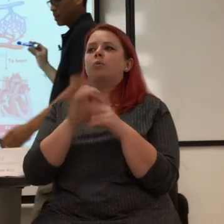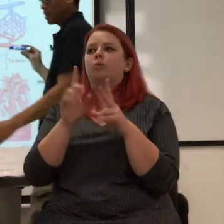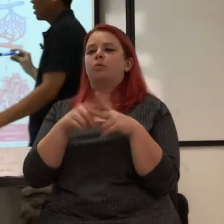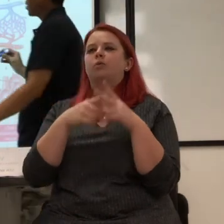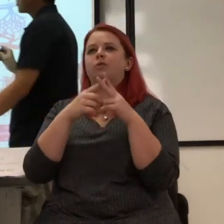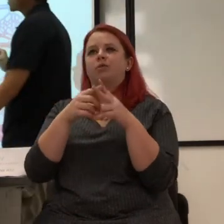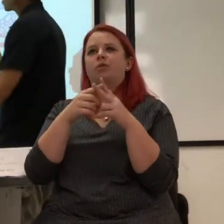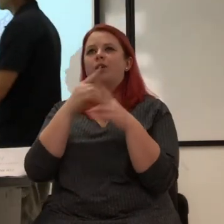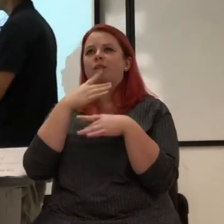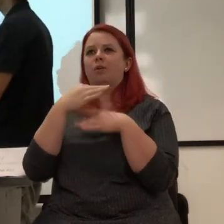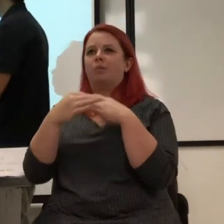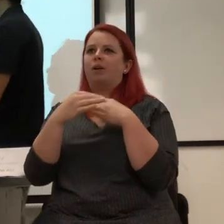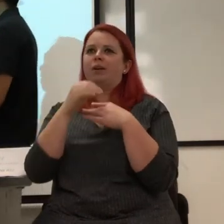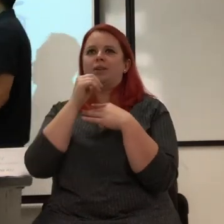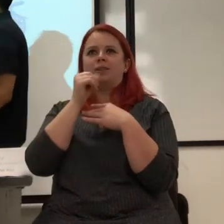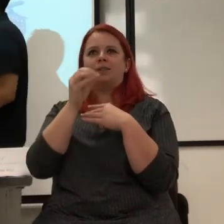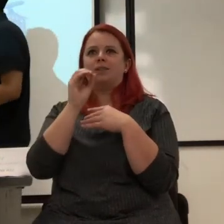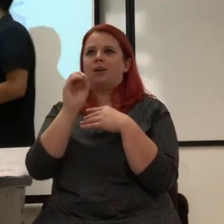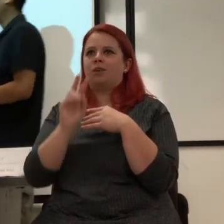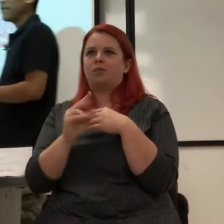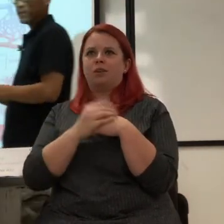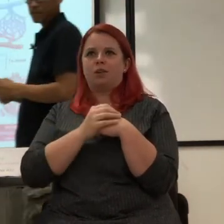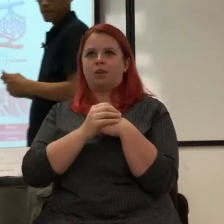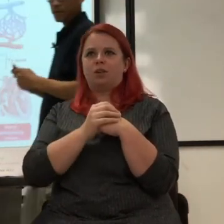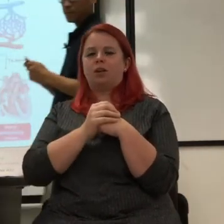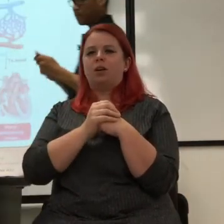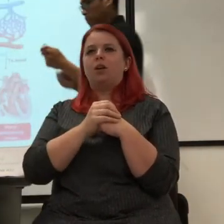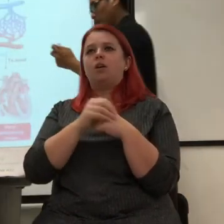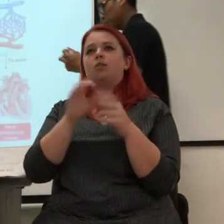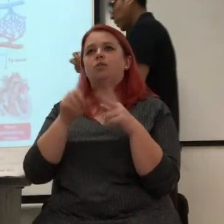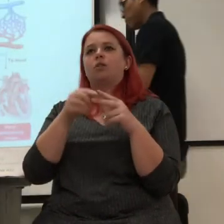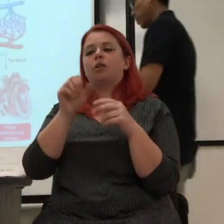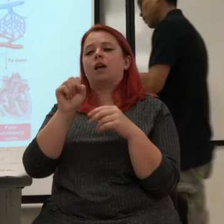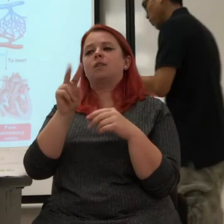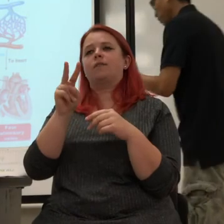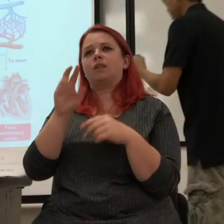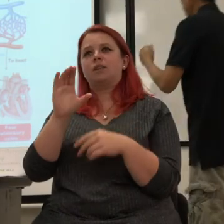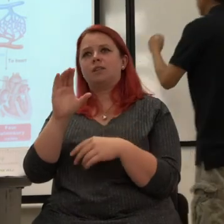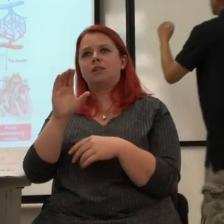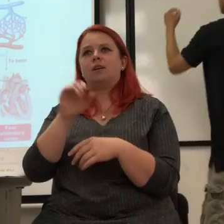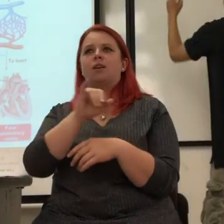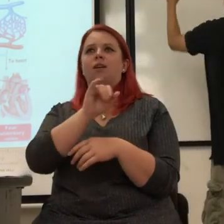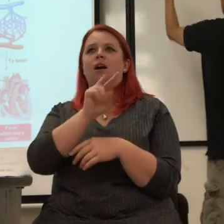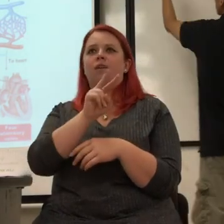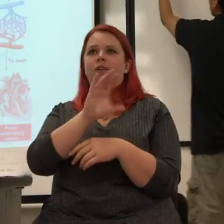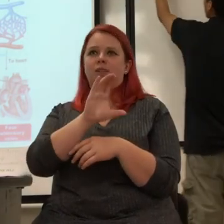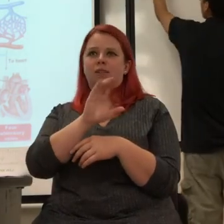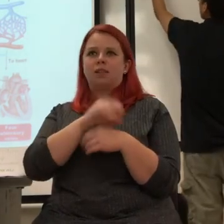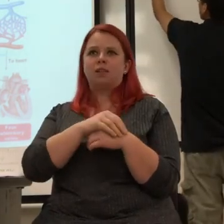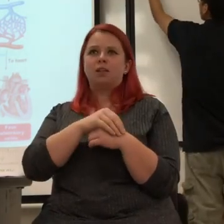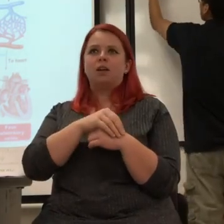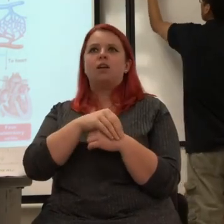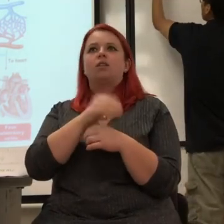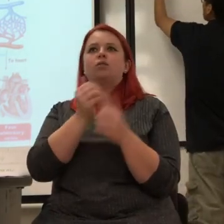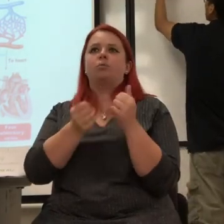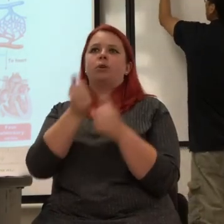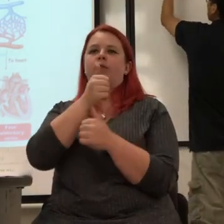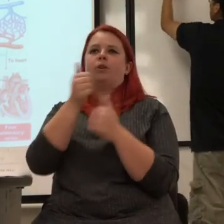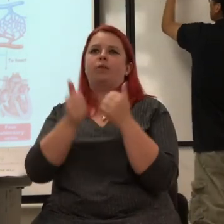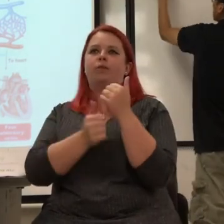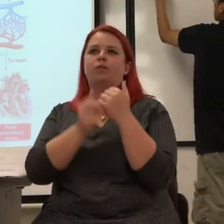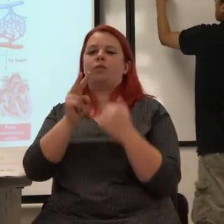deoxygenated. You start with SVC, IVC, superior inferior vein cava,